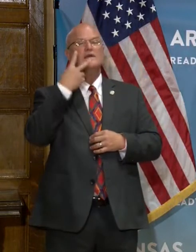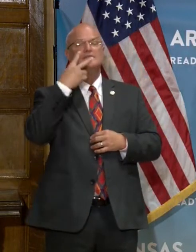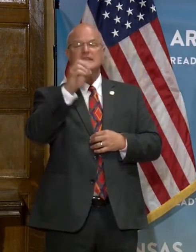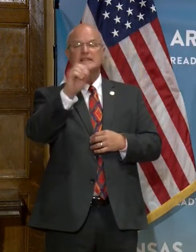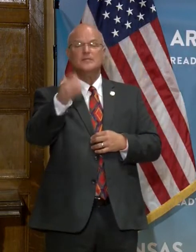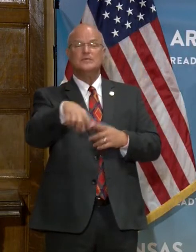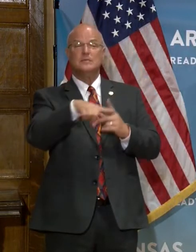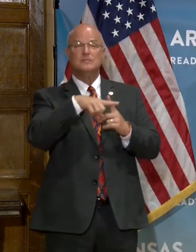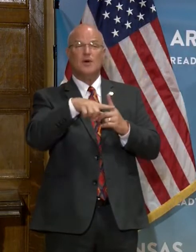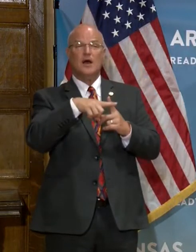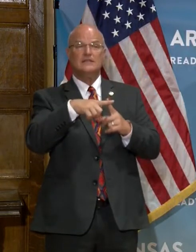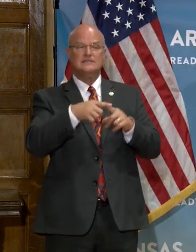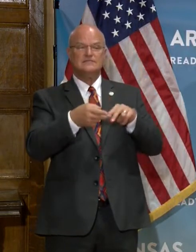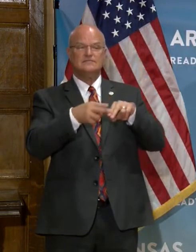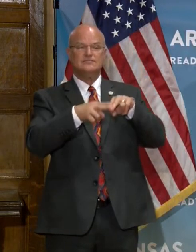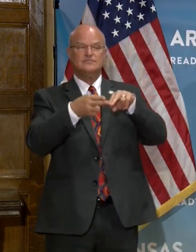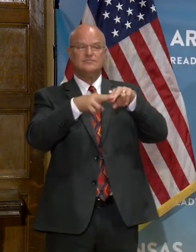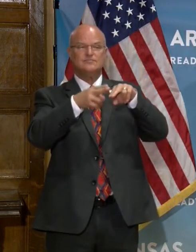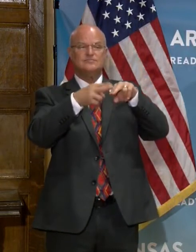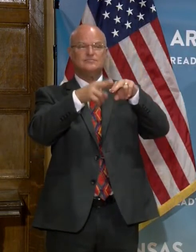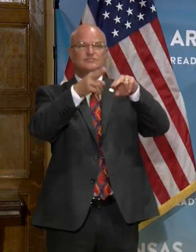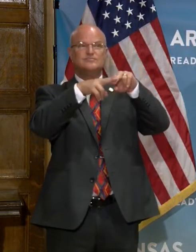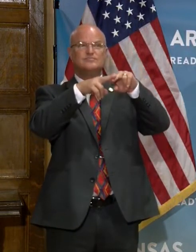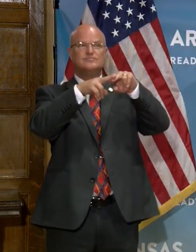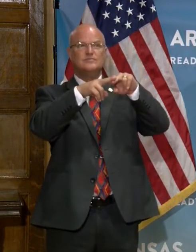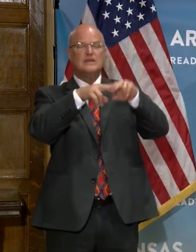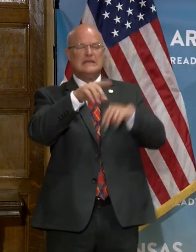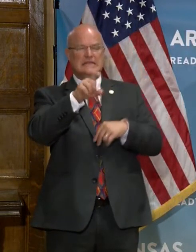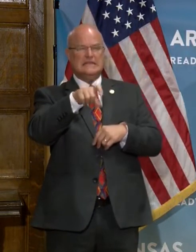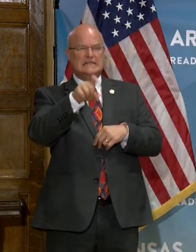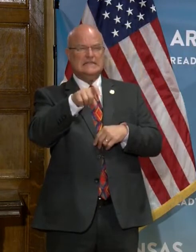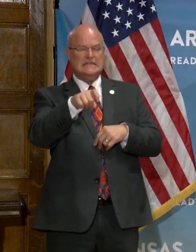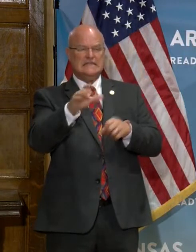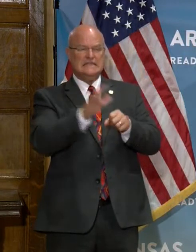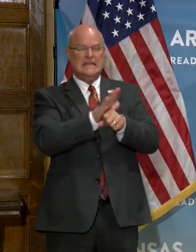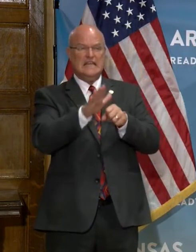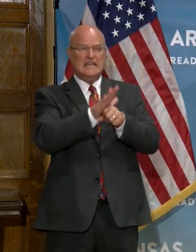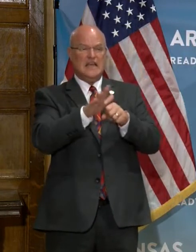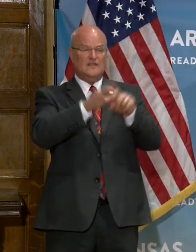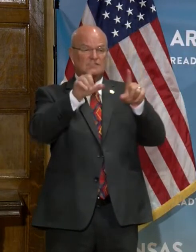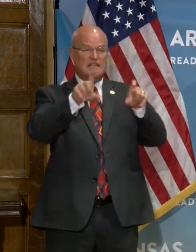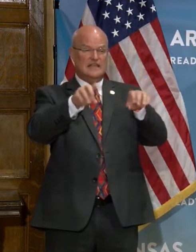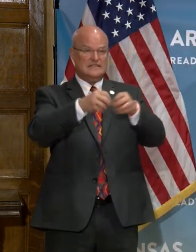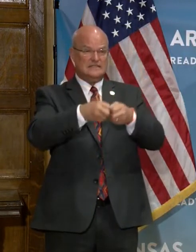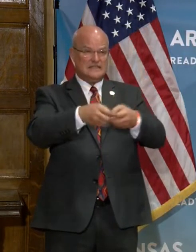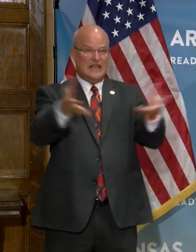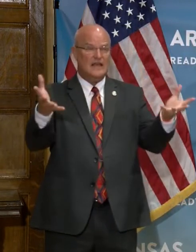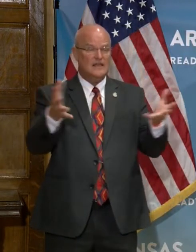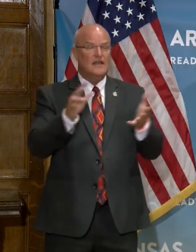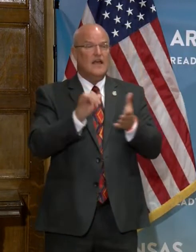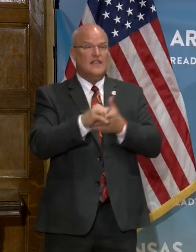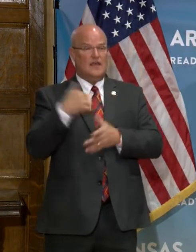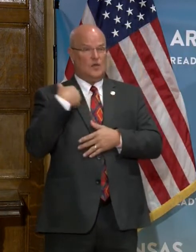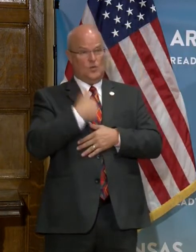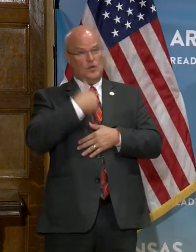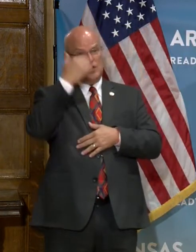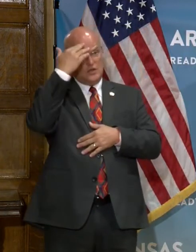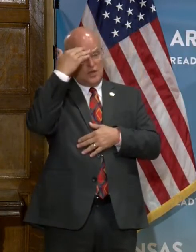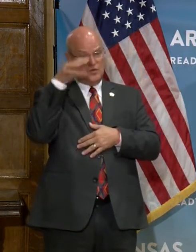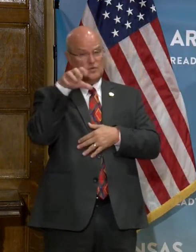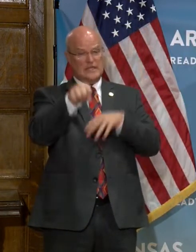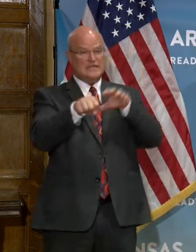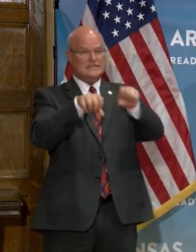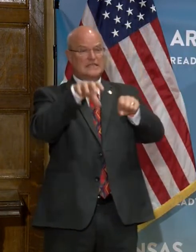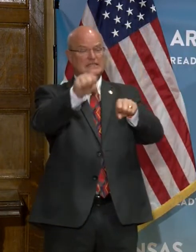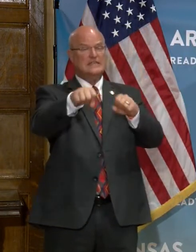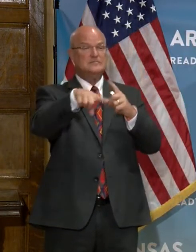percent positives creep up on us. So we need to get enough testing out there that we know that we're catching as